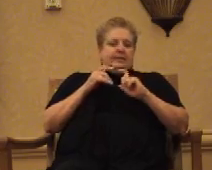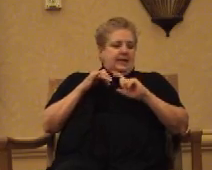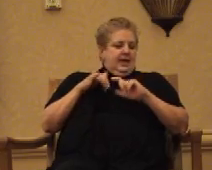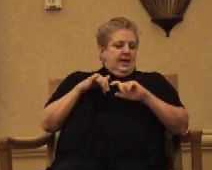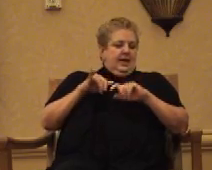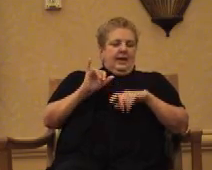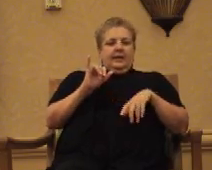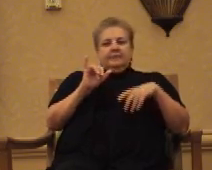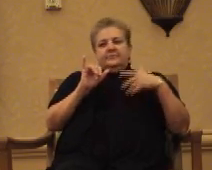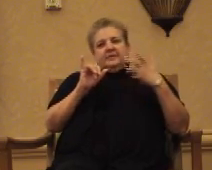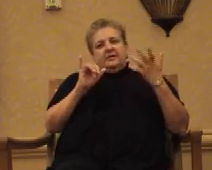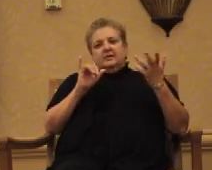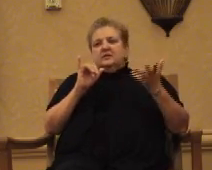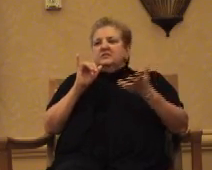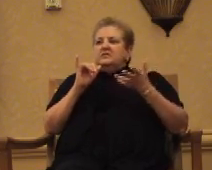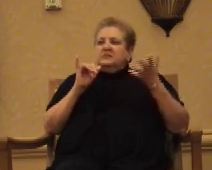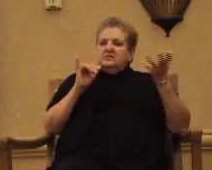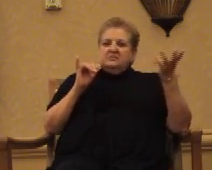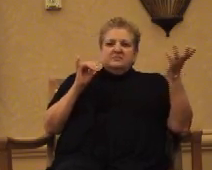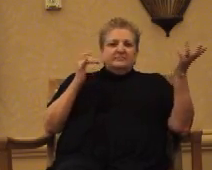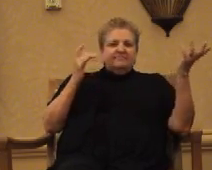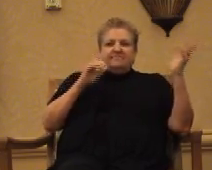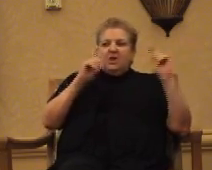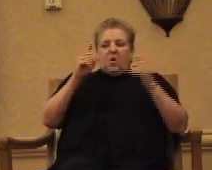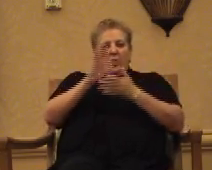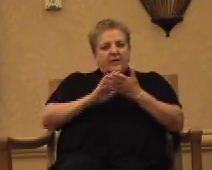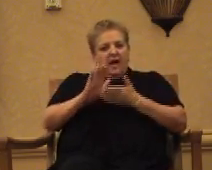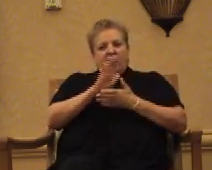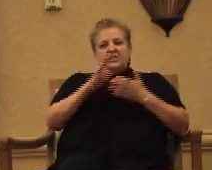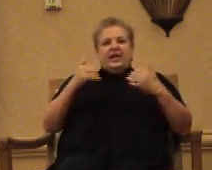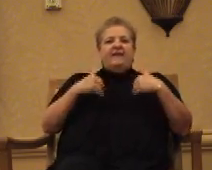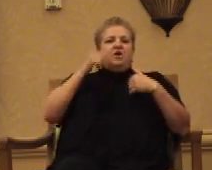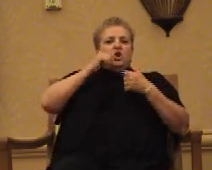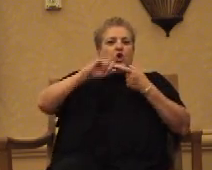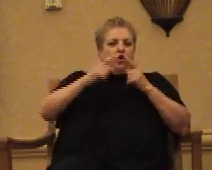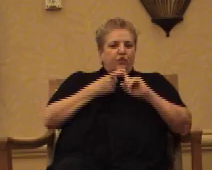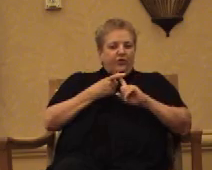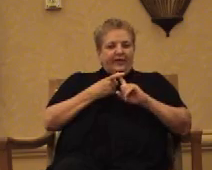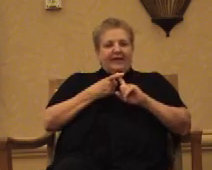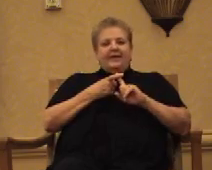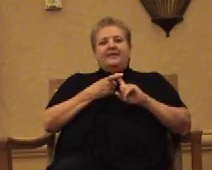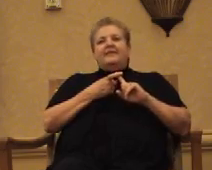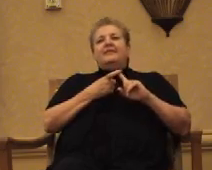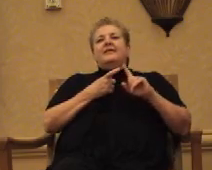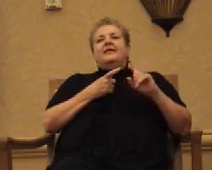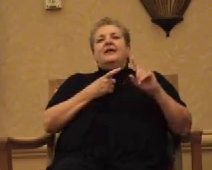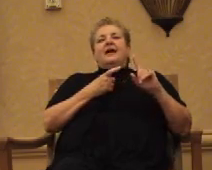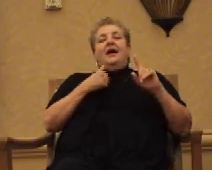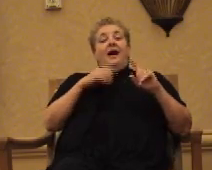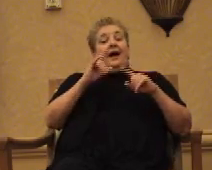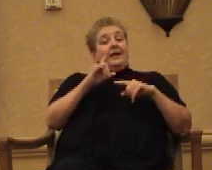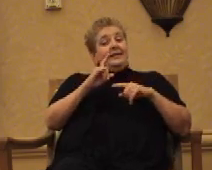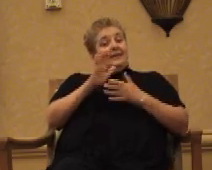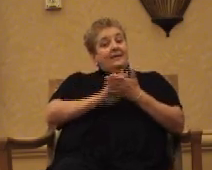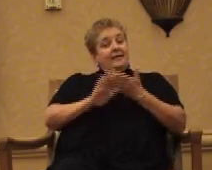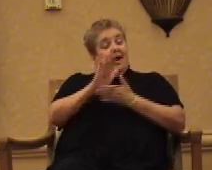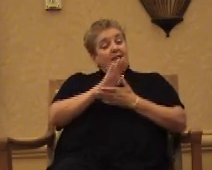And I'm going to college. I got a girlfriend. The grades go up in the 8 semesters. I did college in 4 years only because I didn't